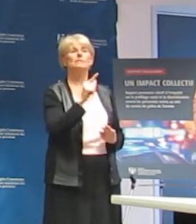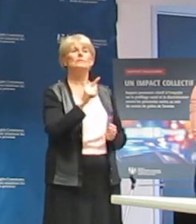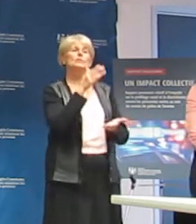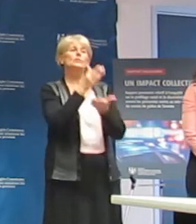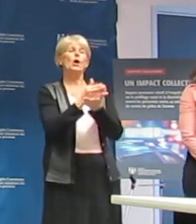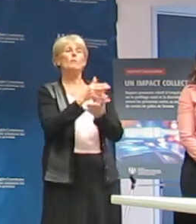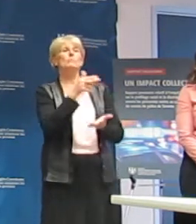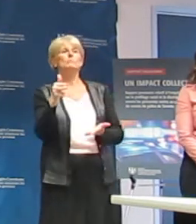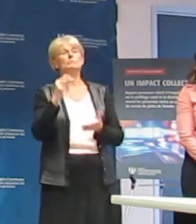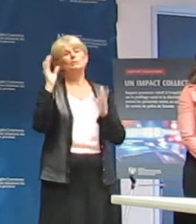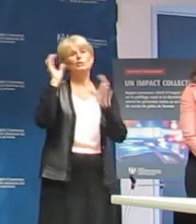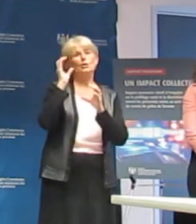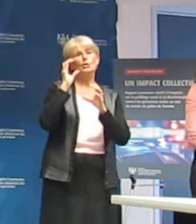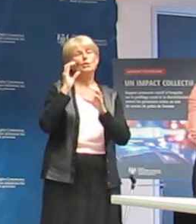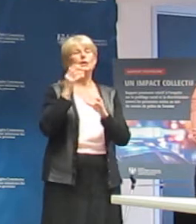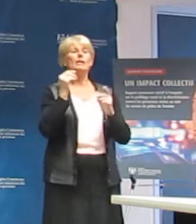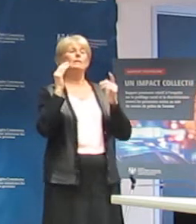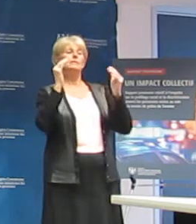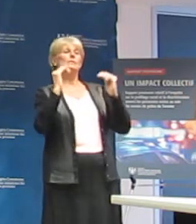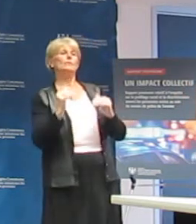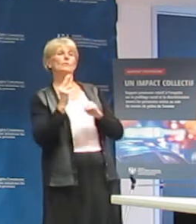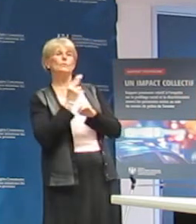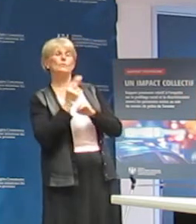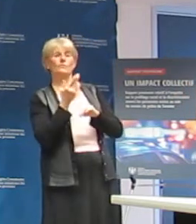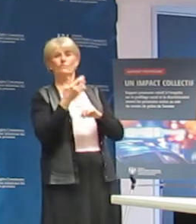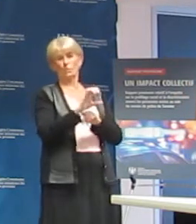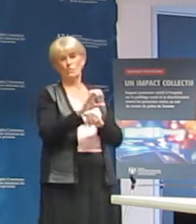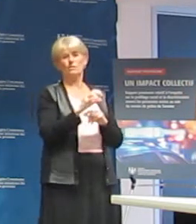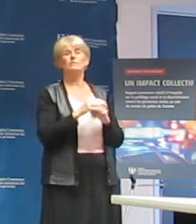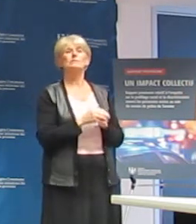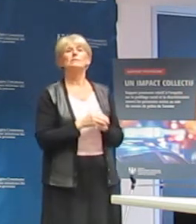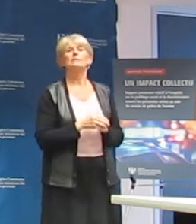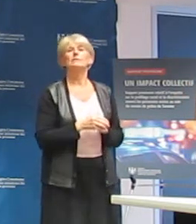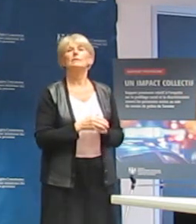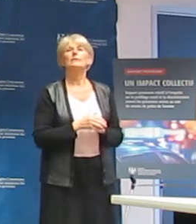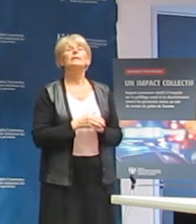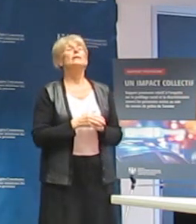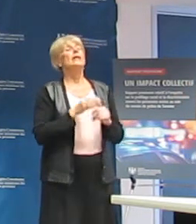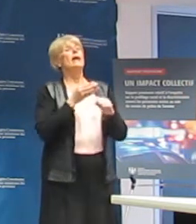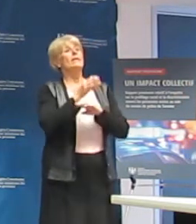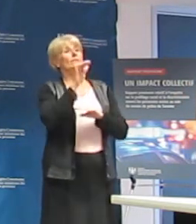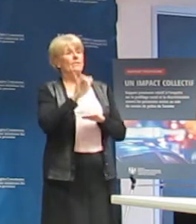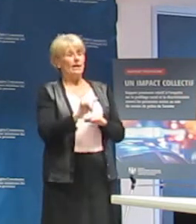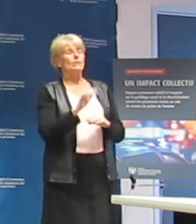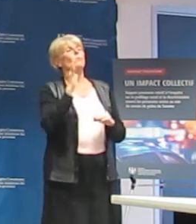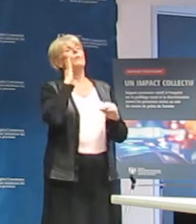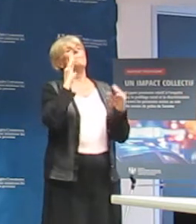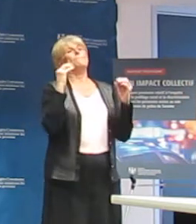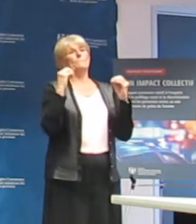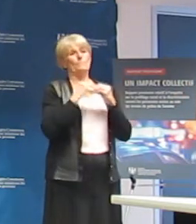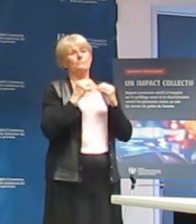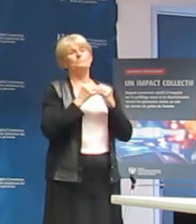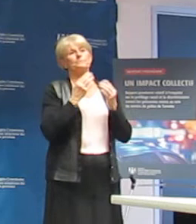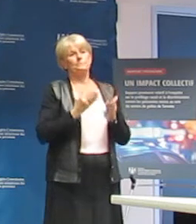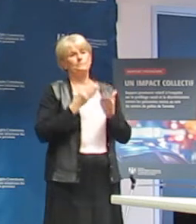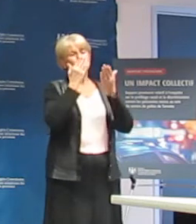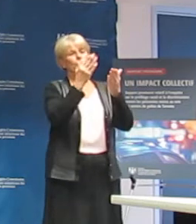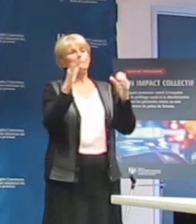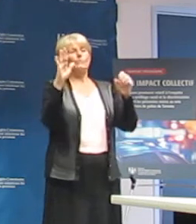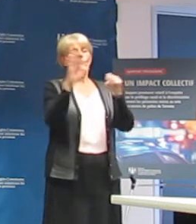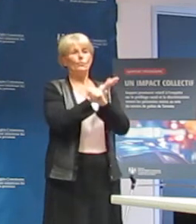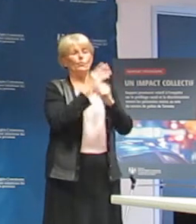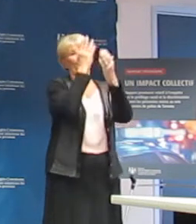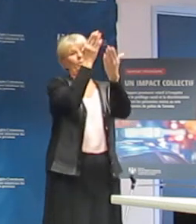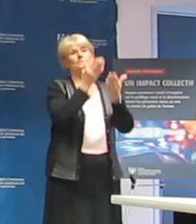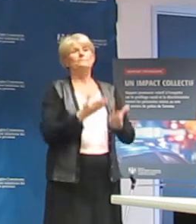and searches, along with lower level use of force incidents. And after that time, we'll be putting forward a more fulsome set